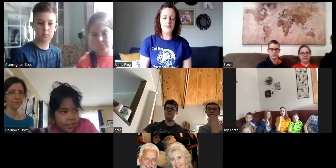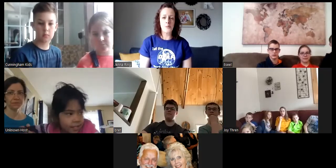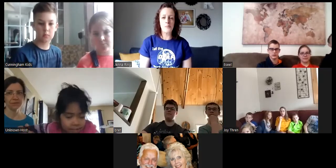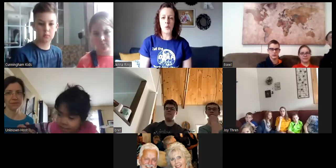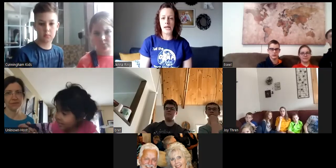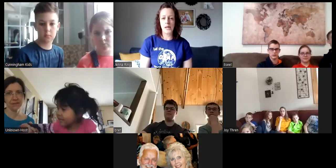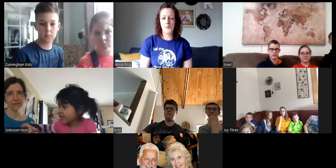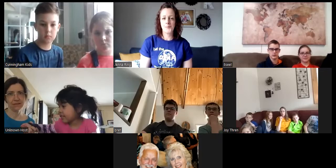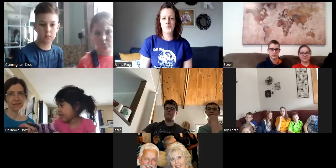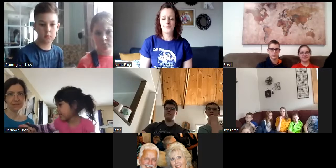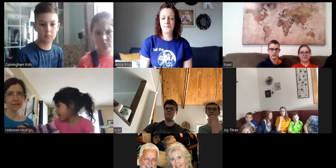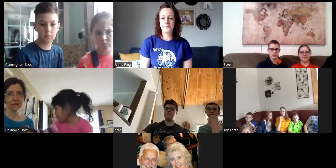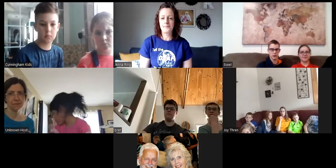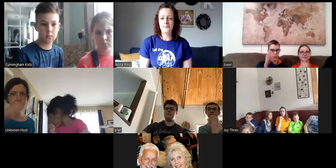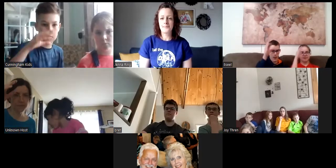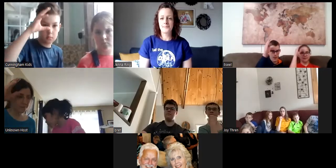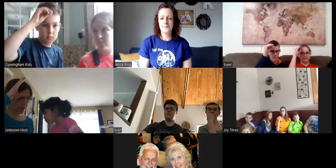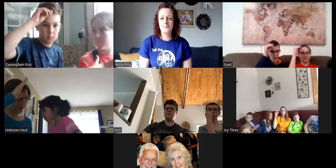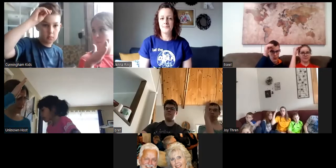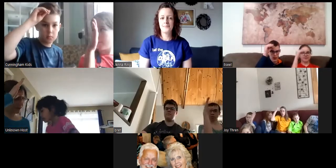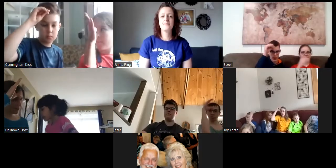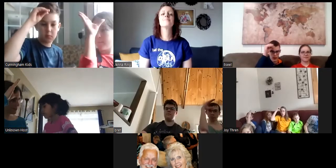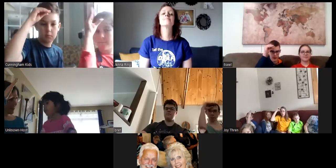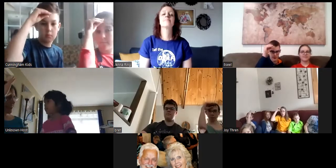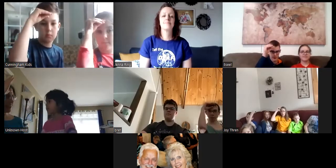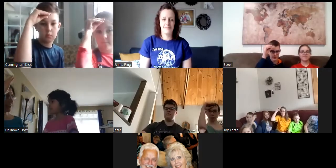What's the sign for boy?